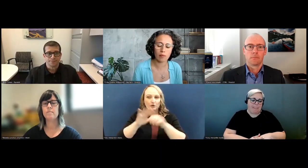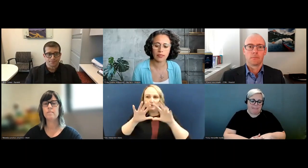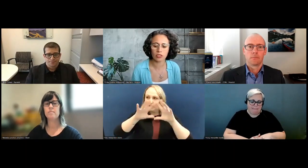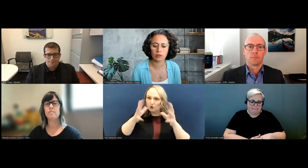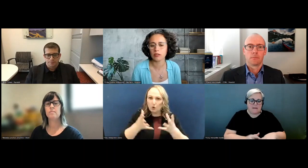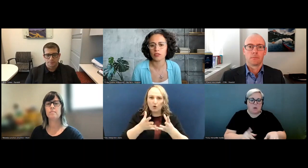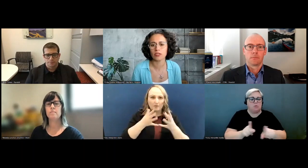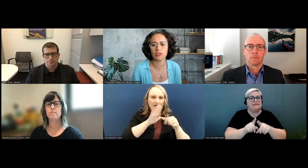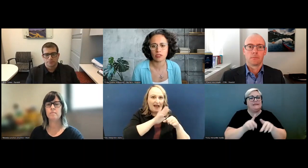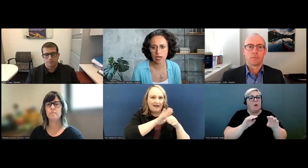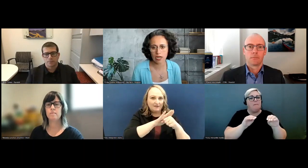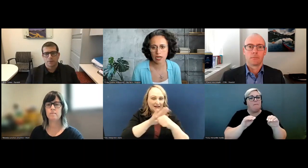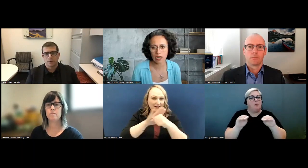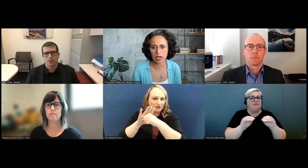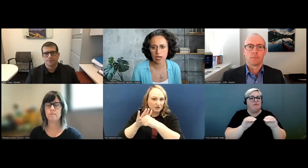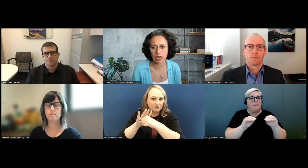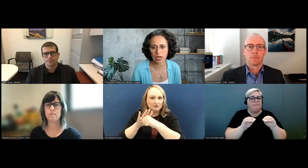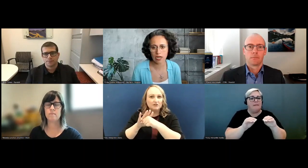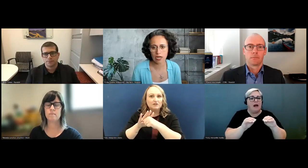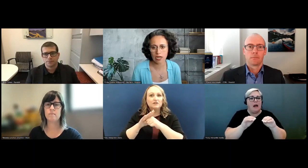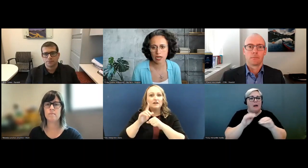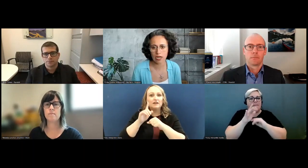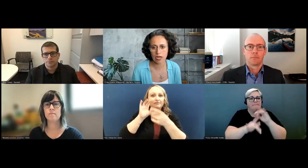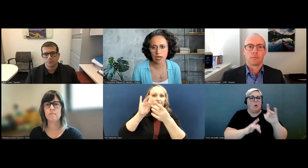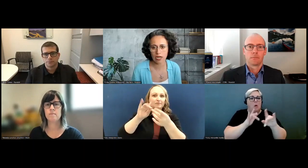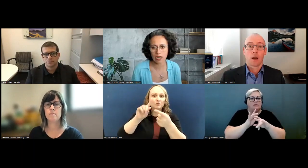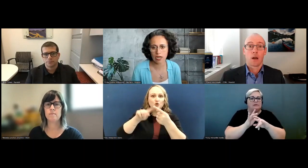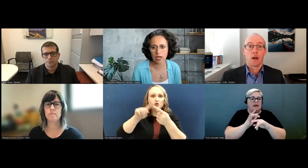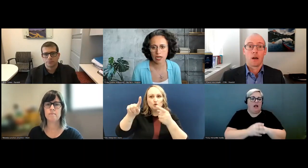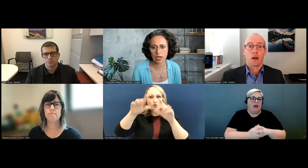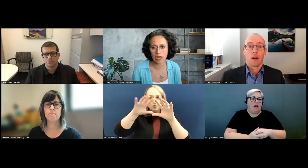goes up into inclusion